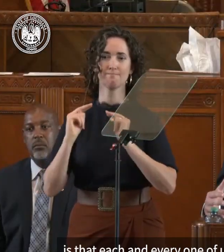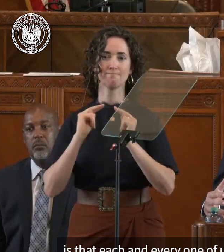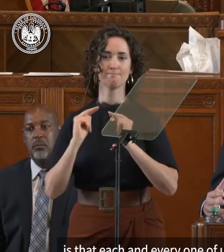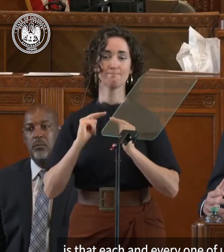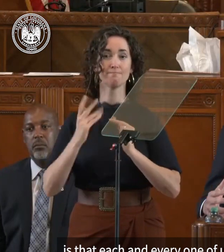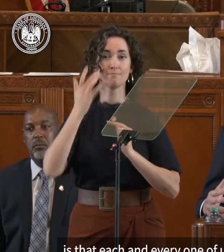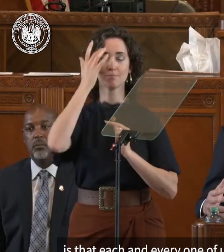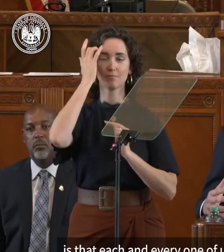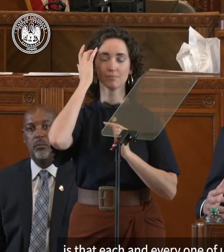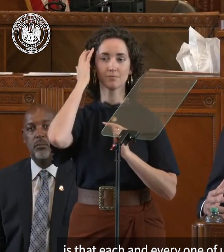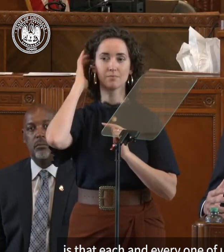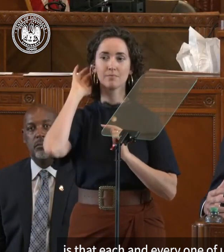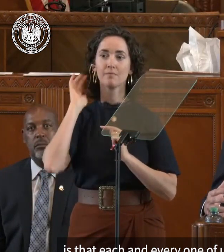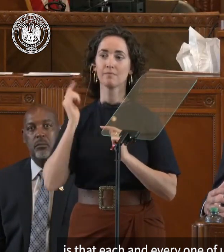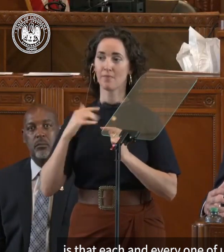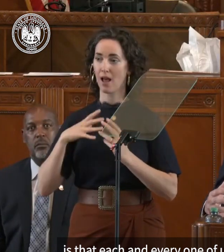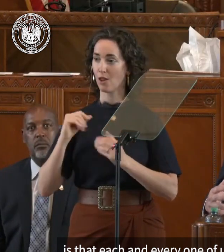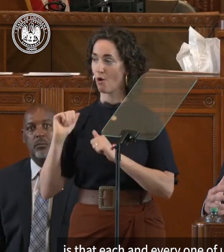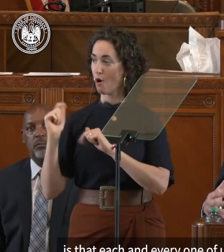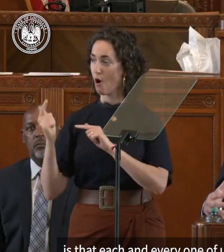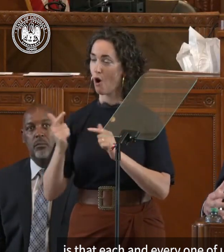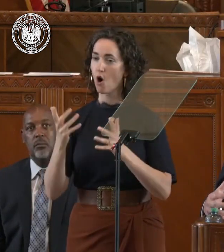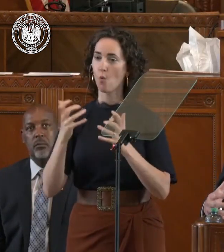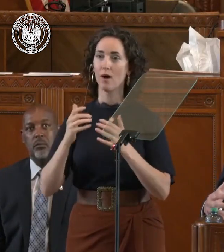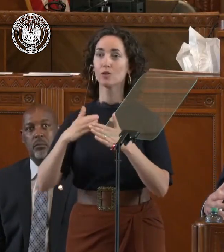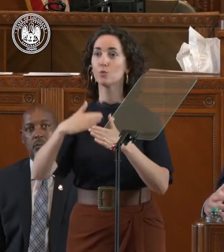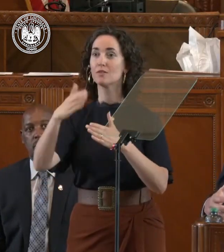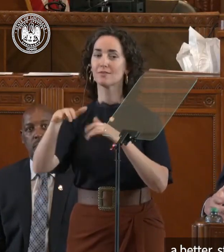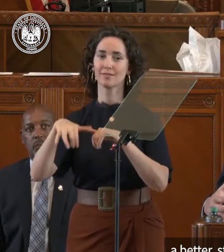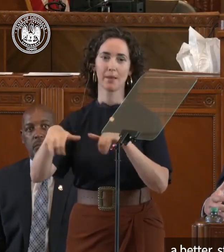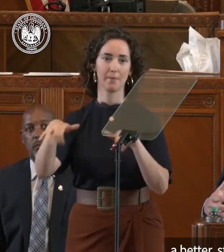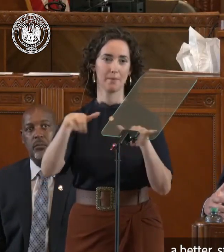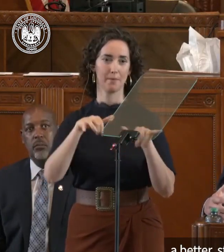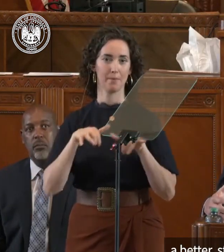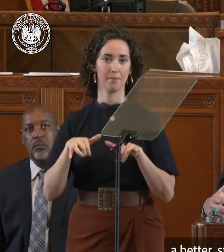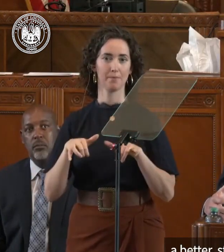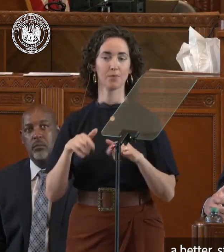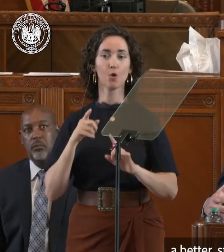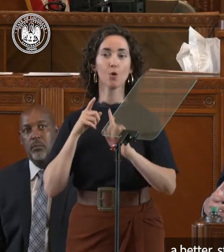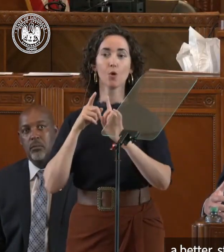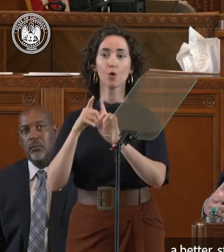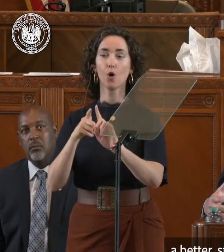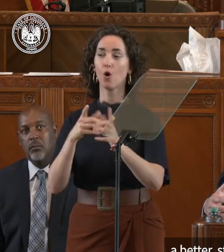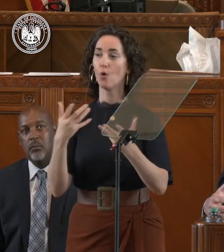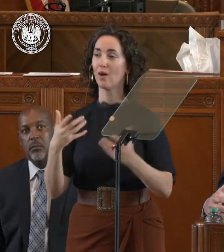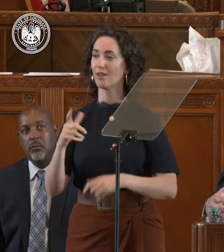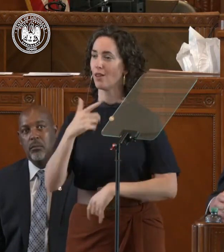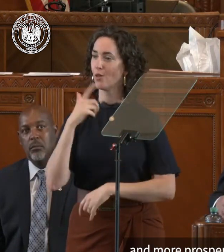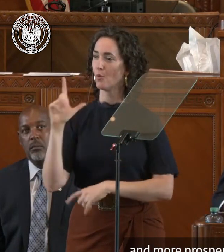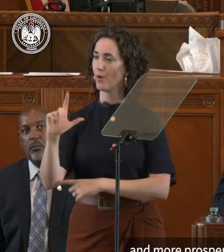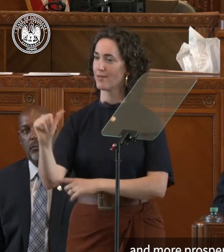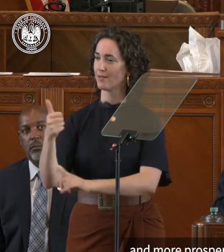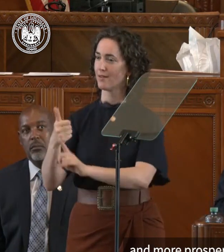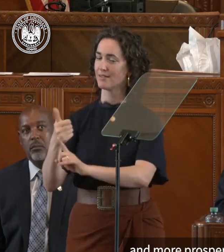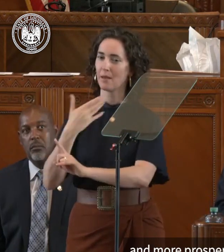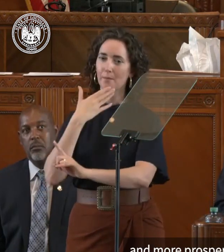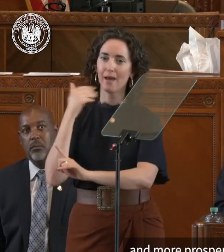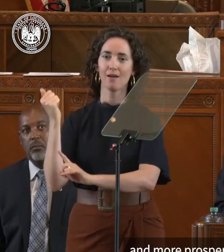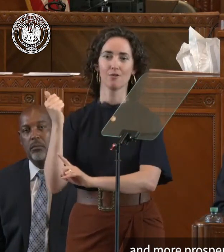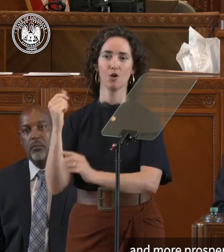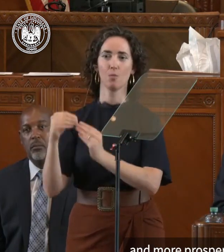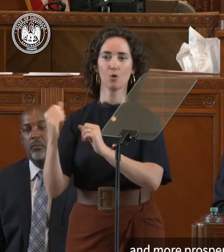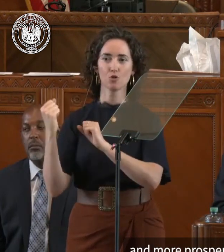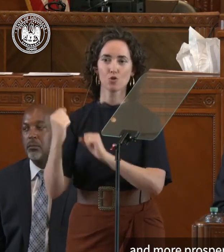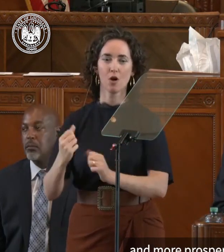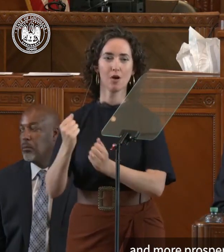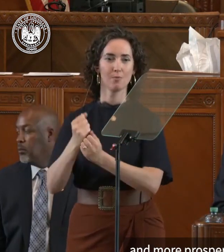each and every one of us wants the same outcome: a better, stronger, and more